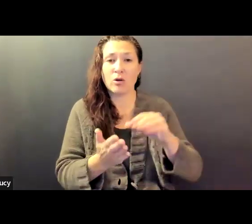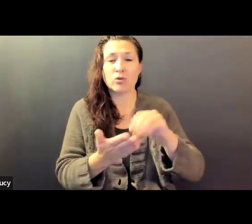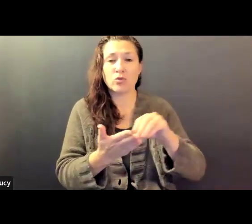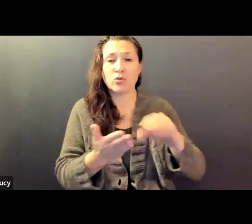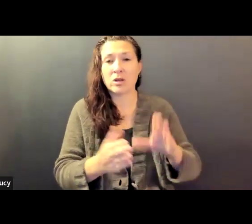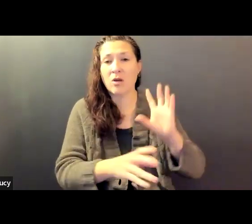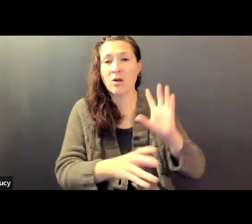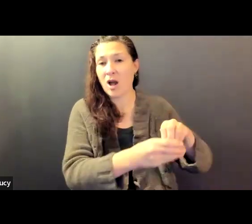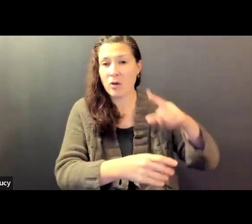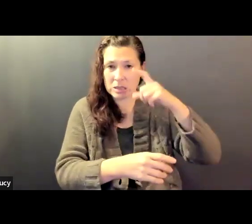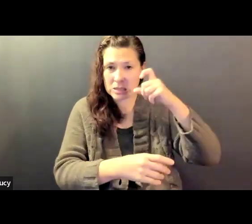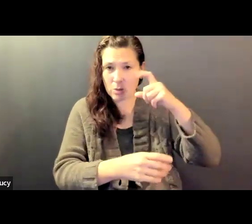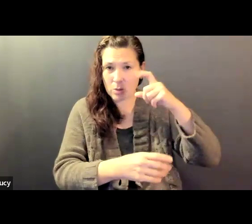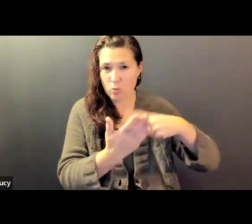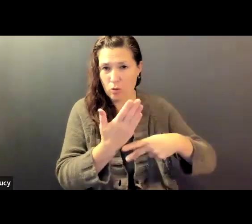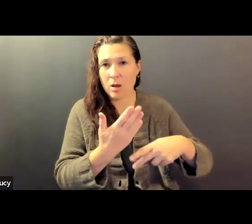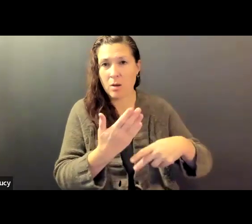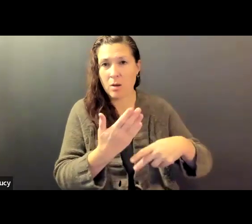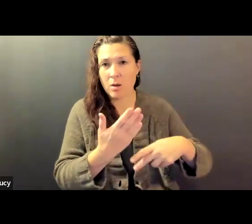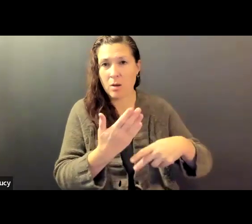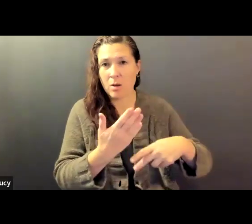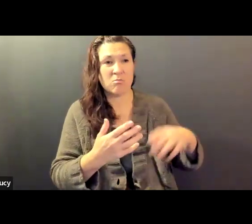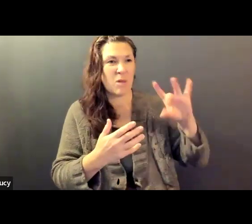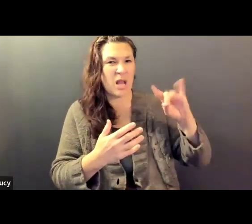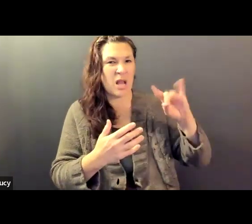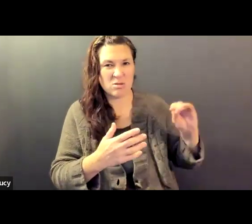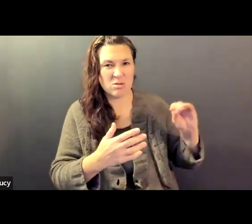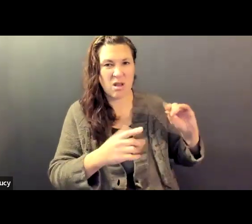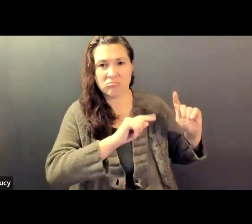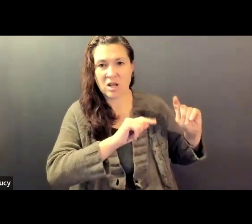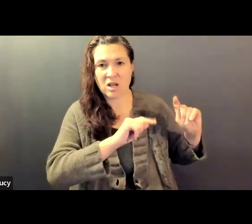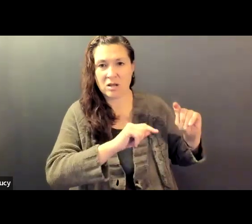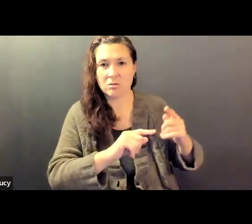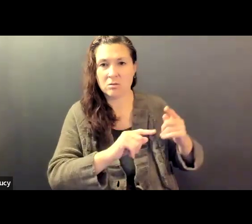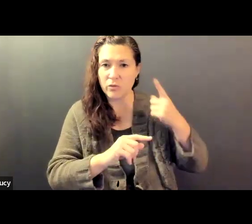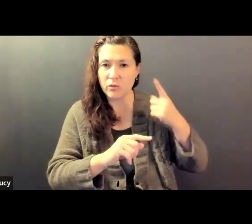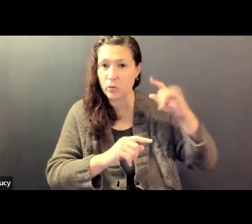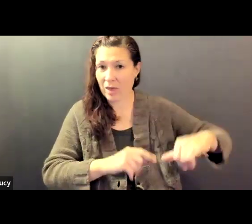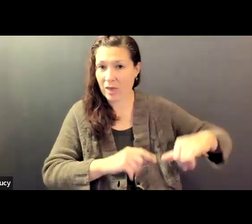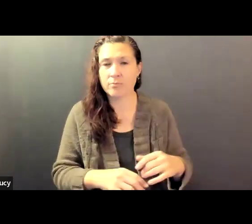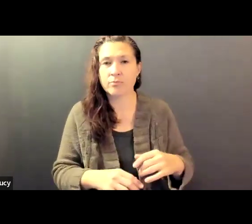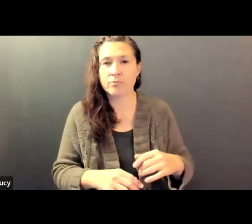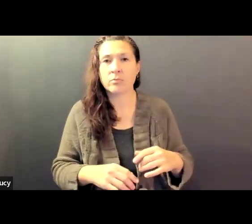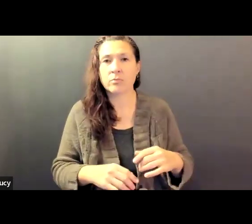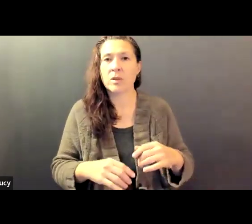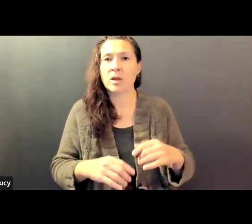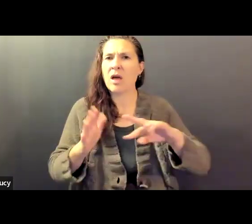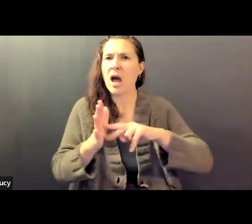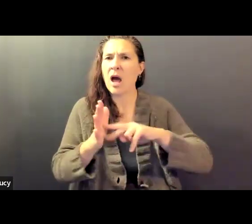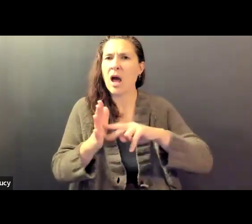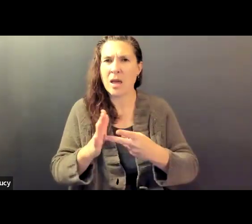summer with over 80% attendance. So what does all this mean as we come